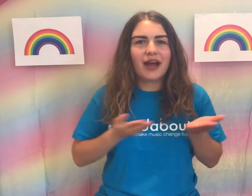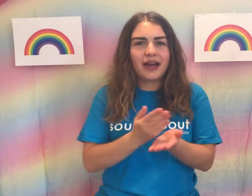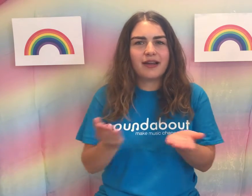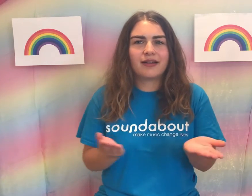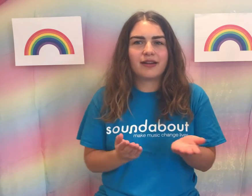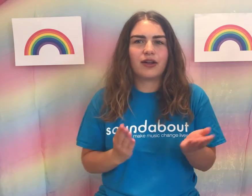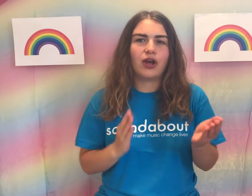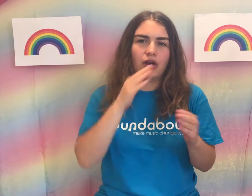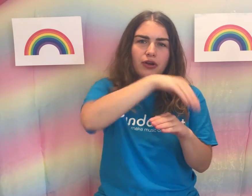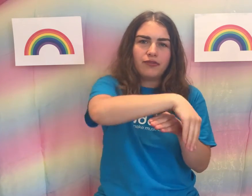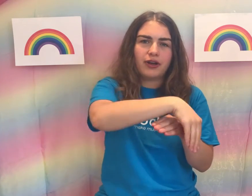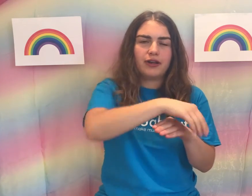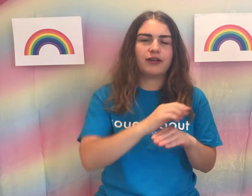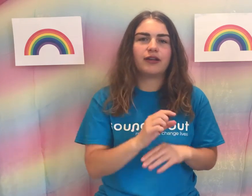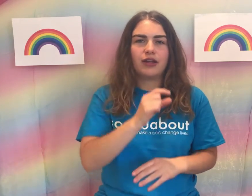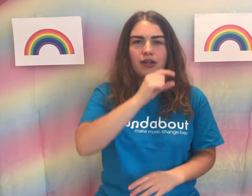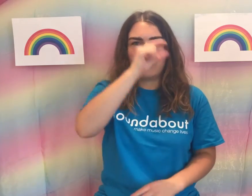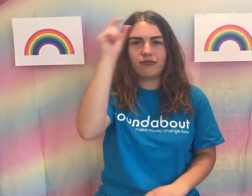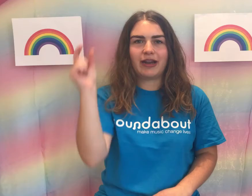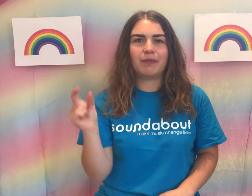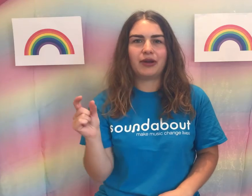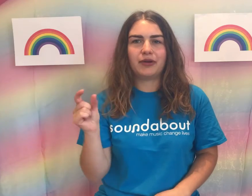Somewhere over the rainbow,